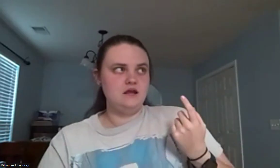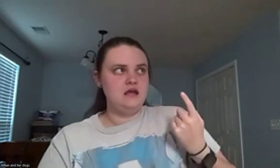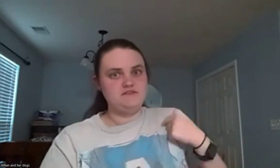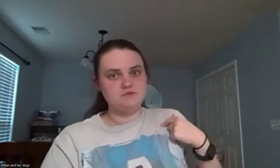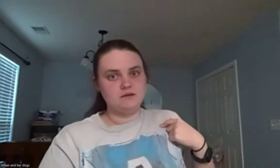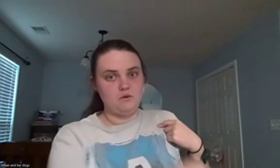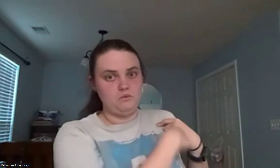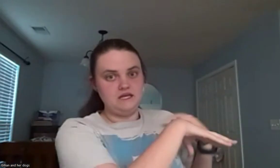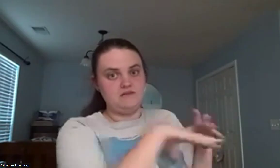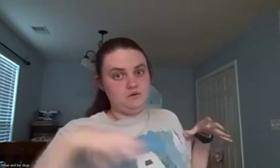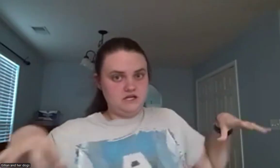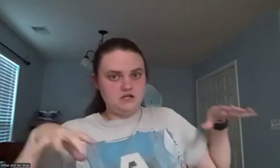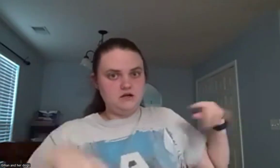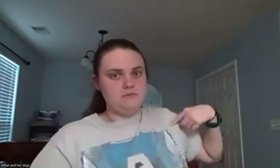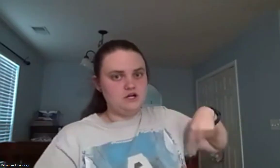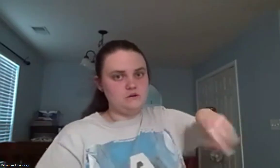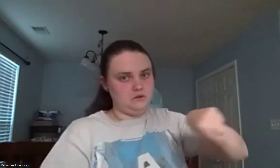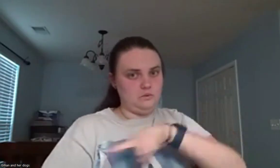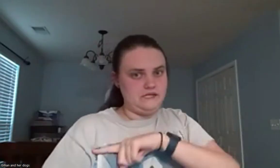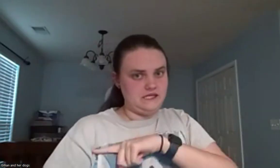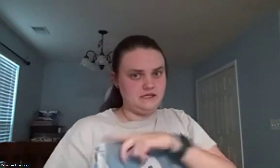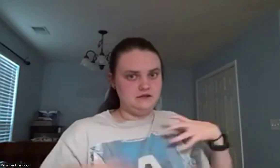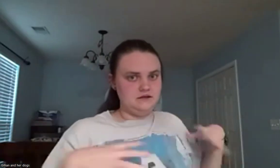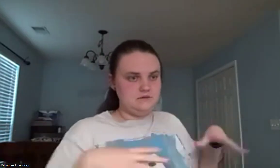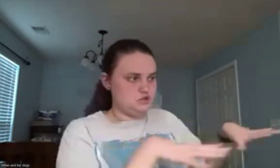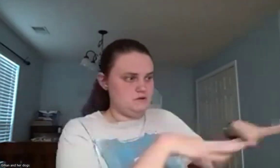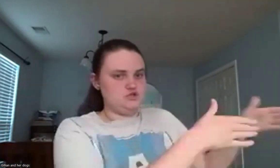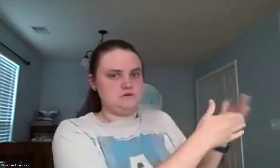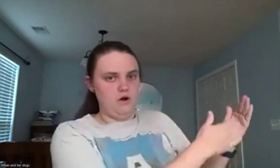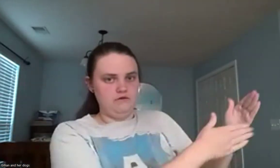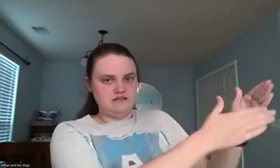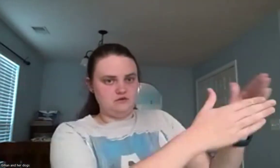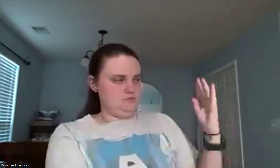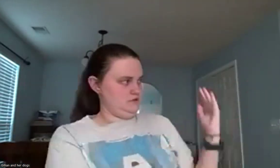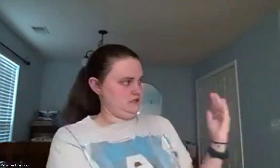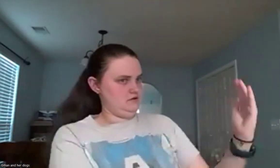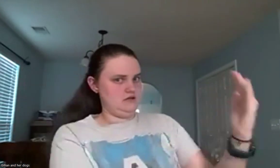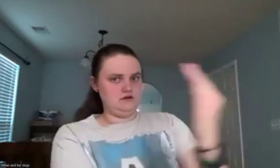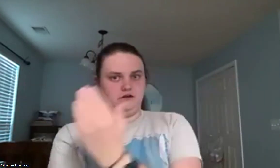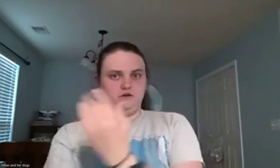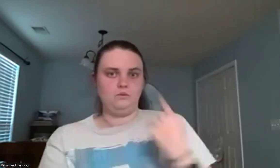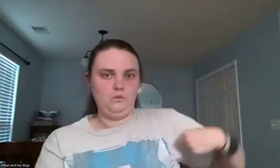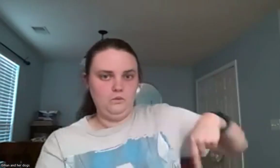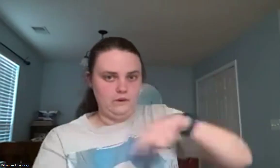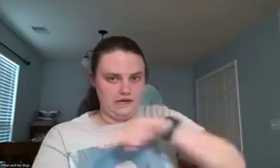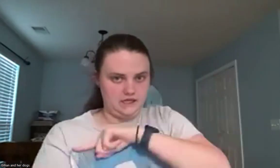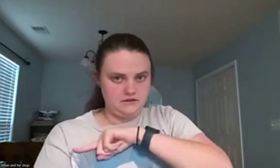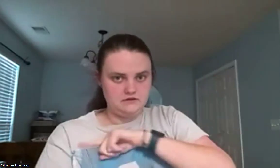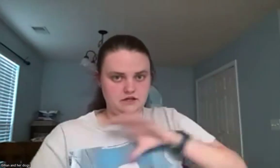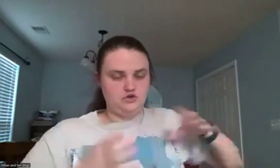if I'm talking about we and like we're here, I'm gonna go like we, showing there's all these other people like here, here, here, here. We, like a group